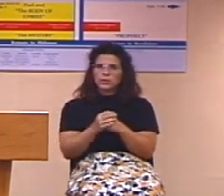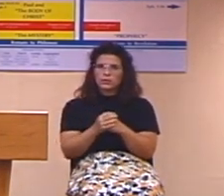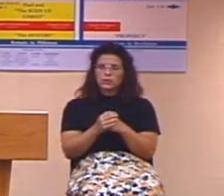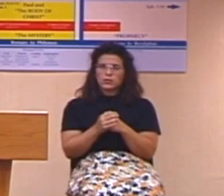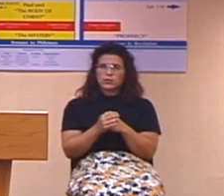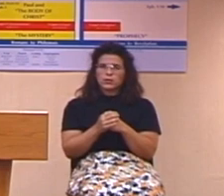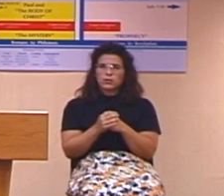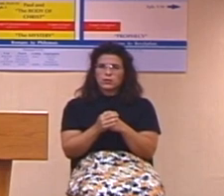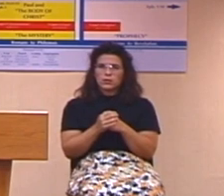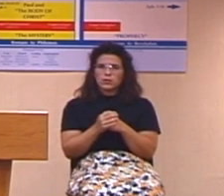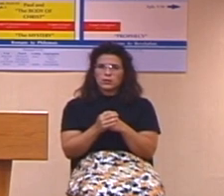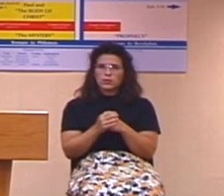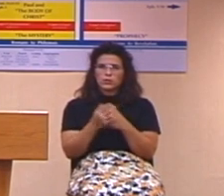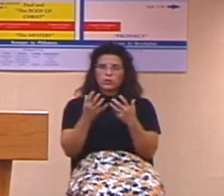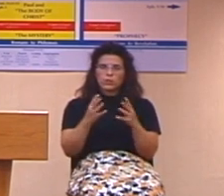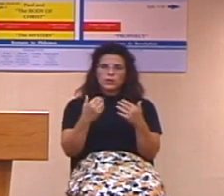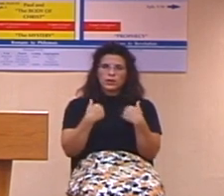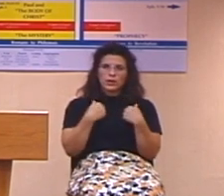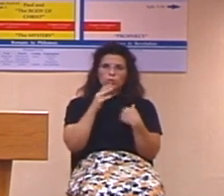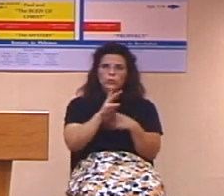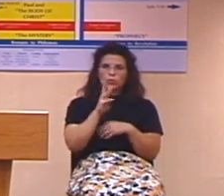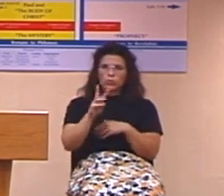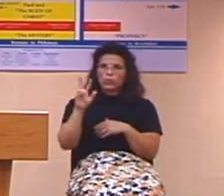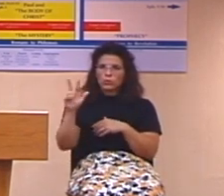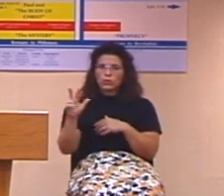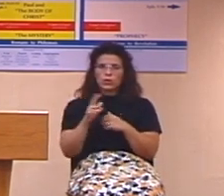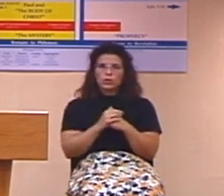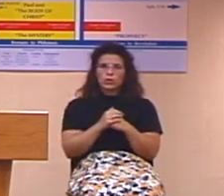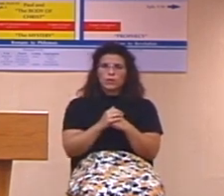Because you've already had World War 3-9.